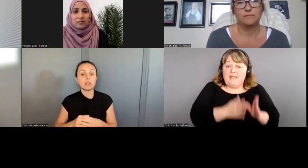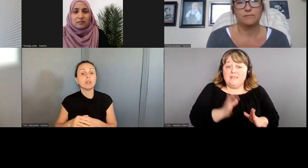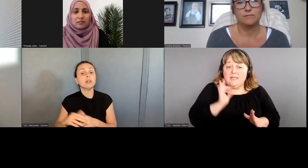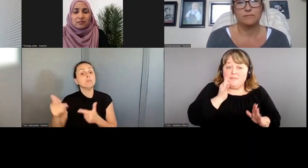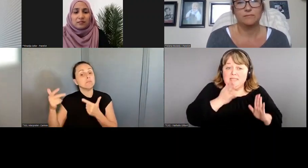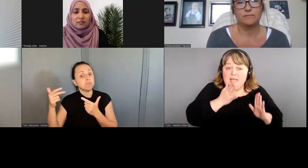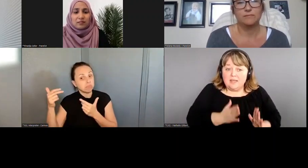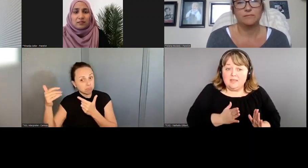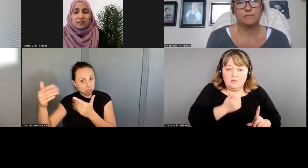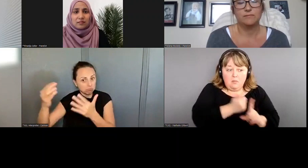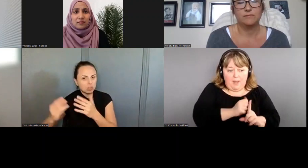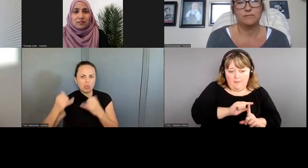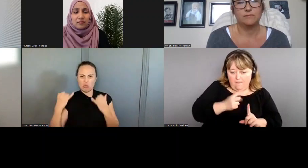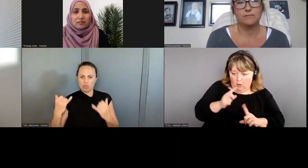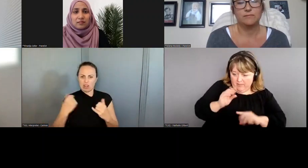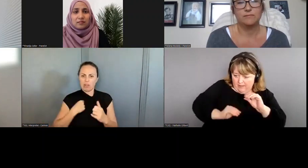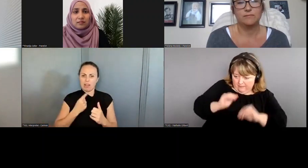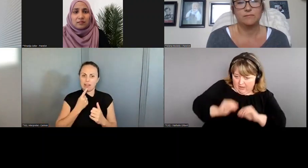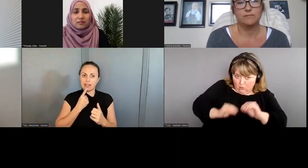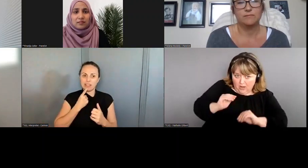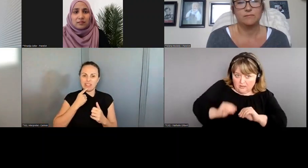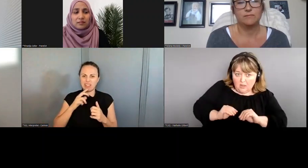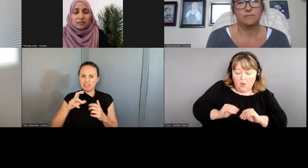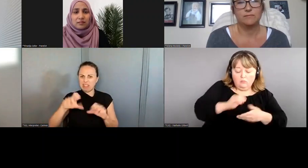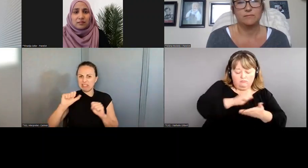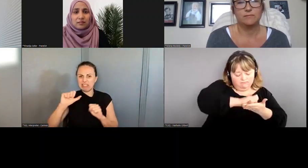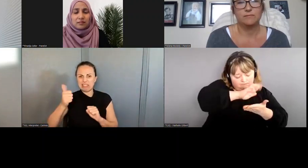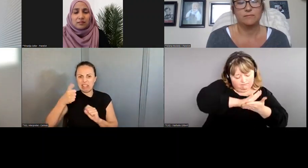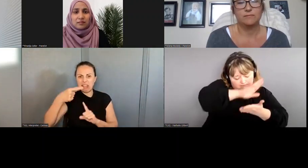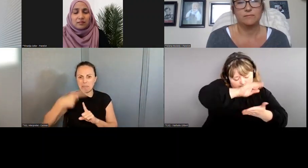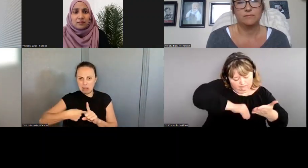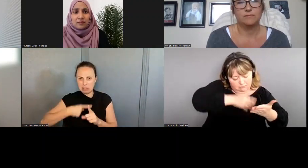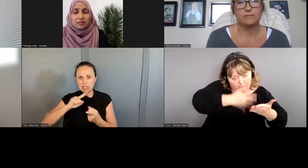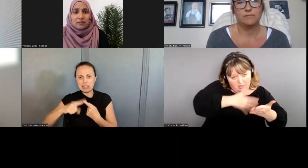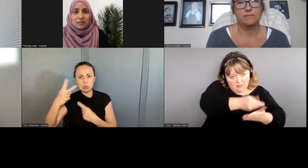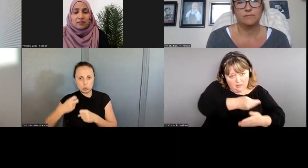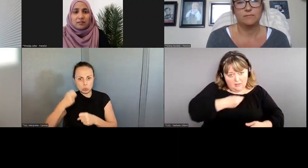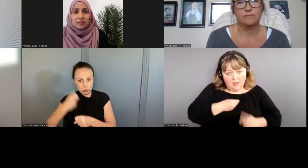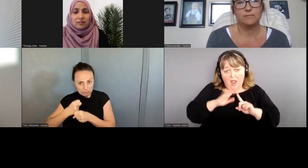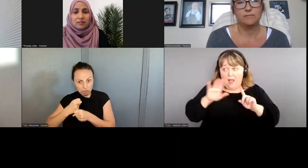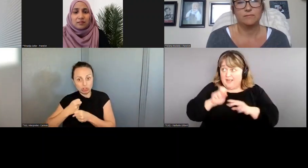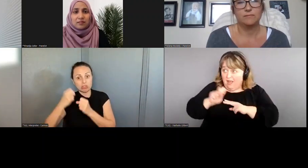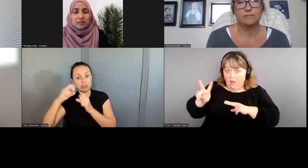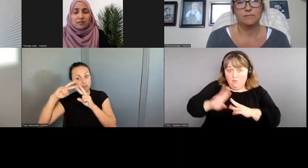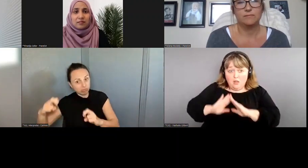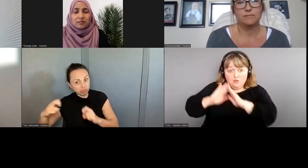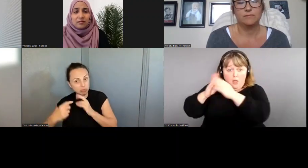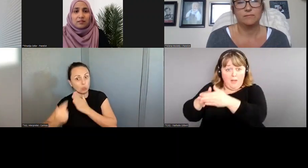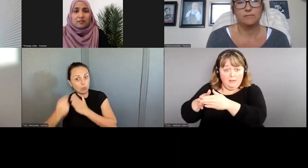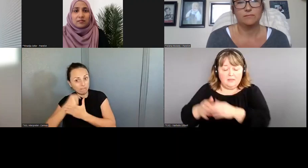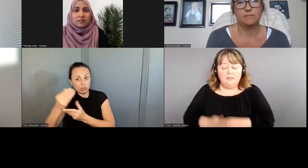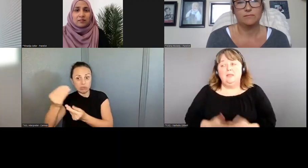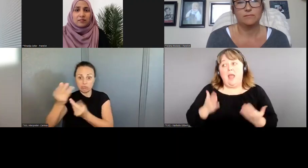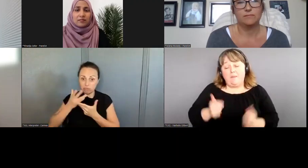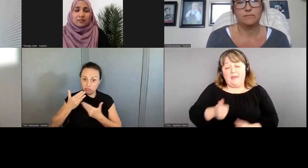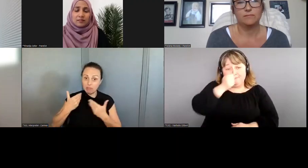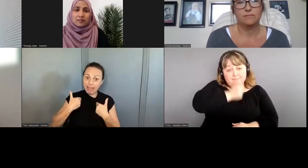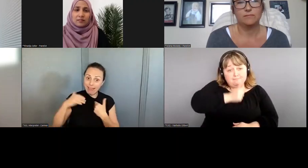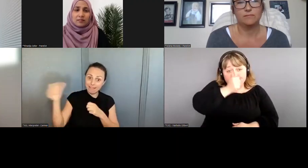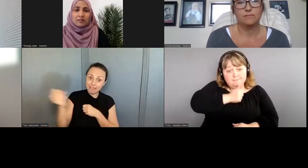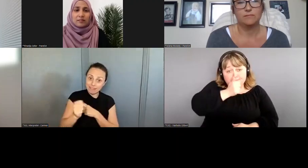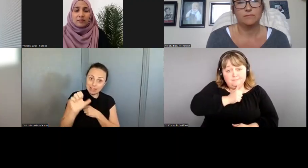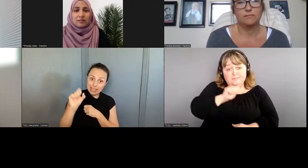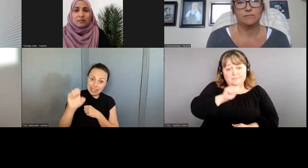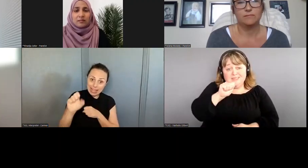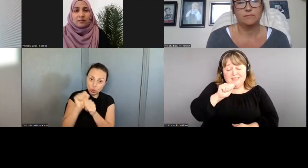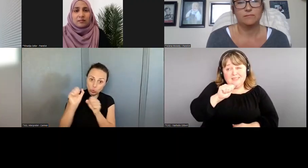that, right now, like I said, it's taking like 10 months to 2 years for them to get back to you and tell you, you have a caseworker, you have